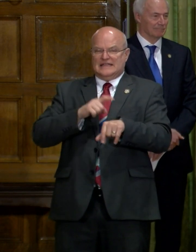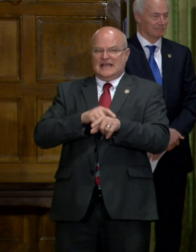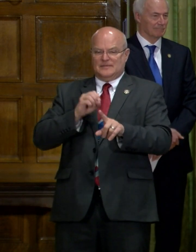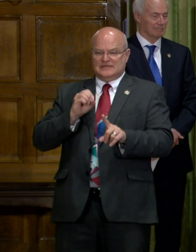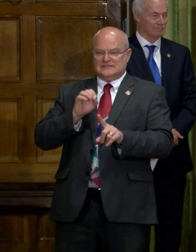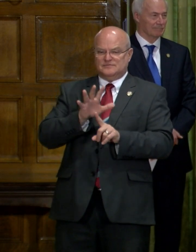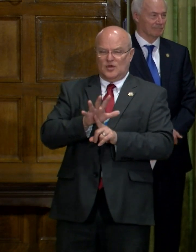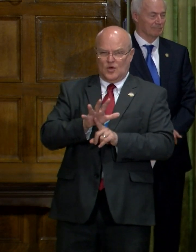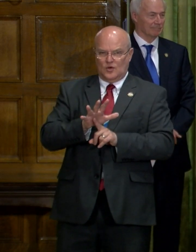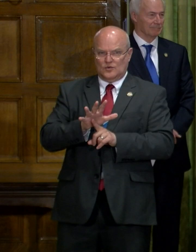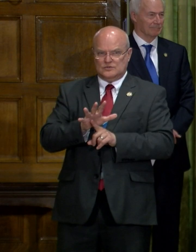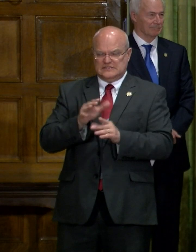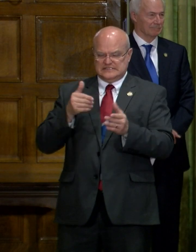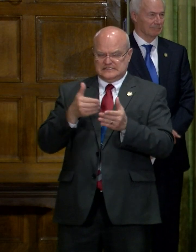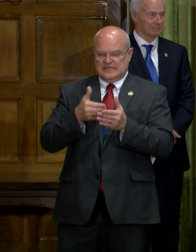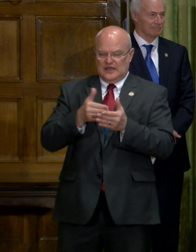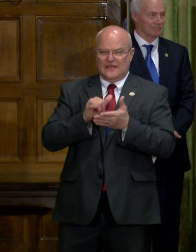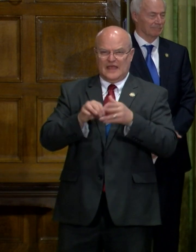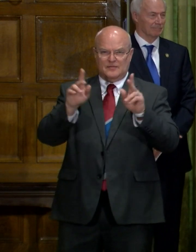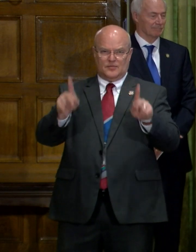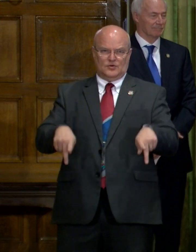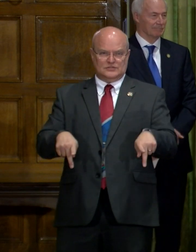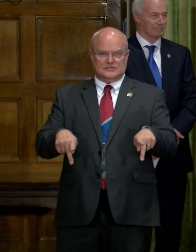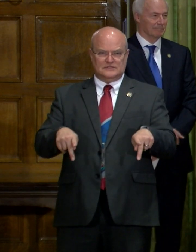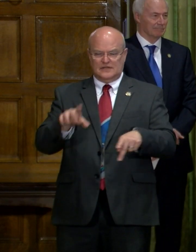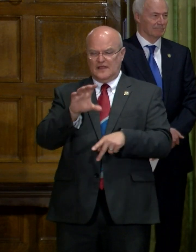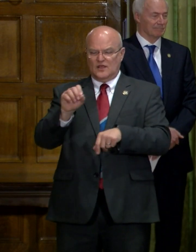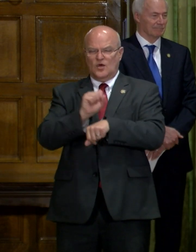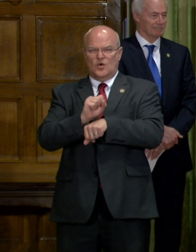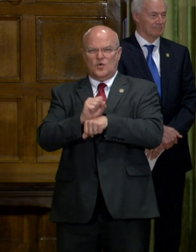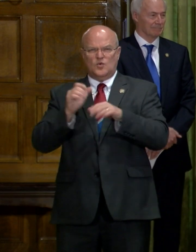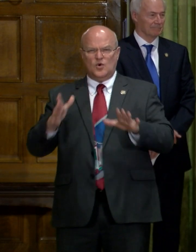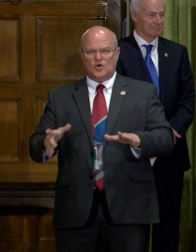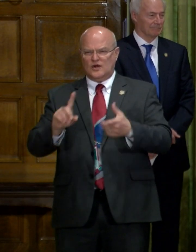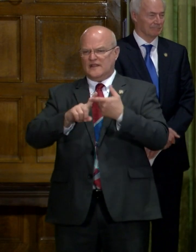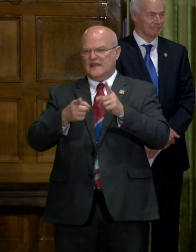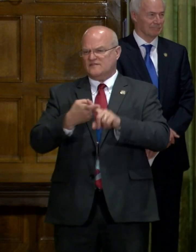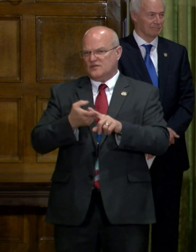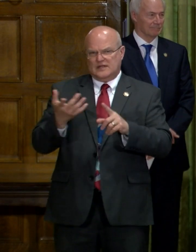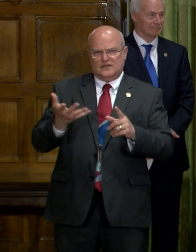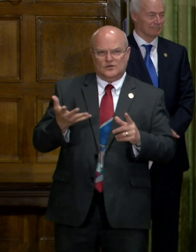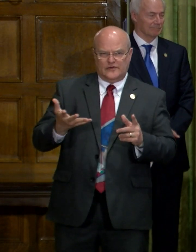the last time they were in close contact with that coworker, that friend,